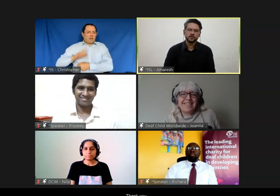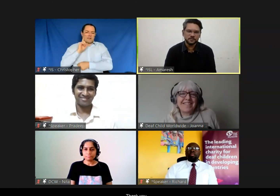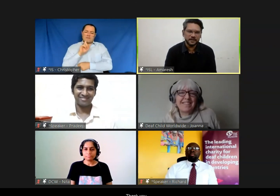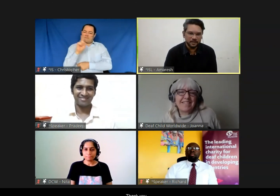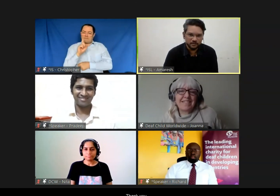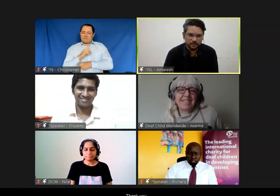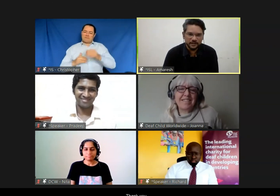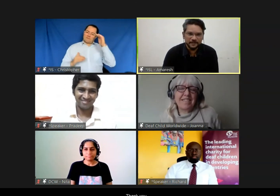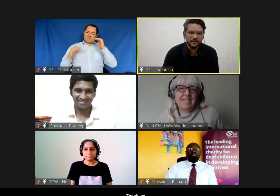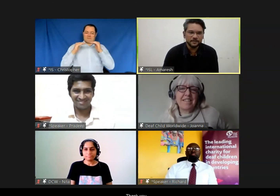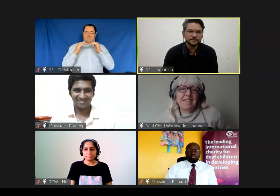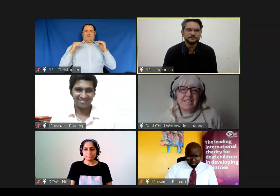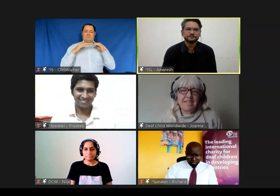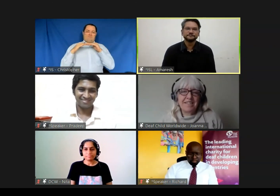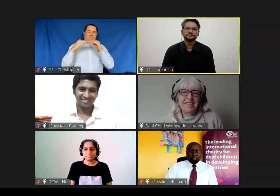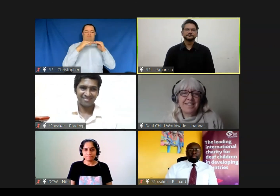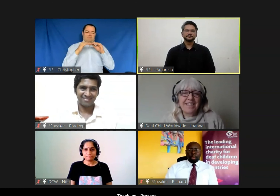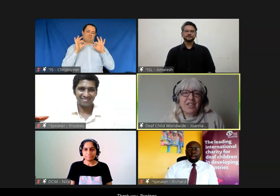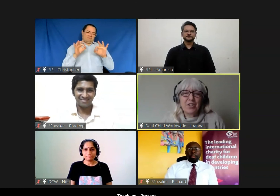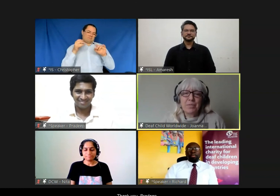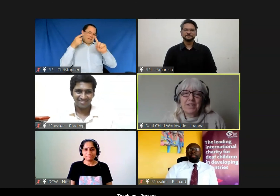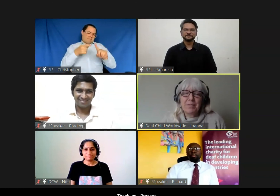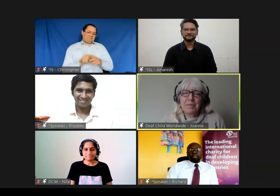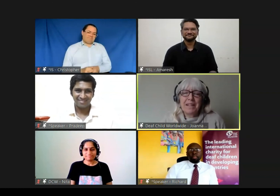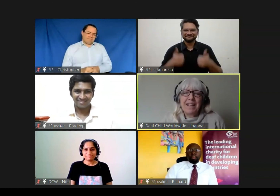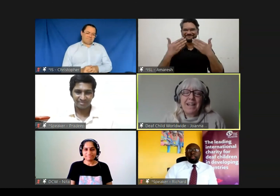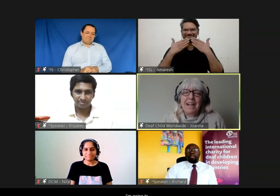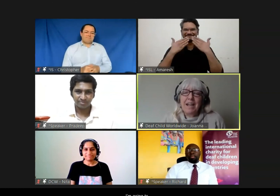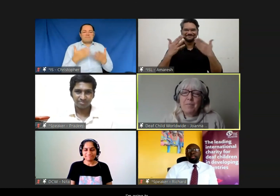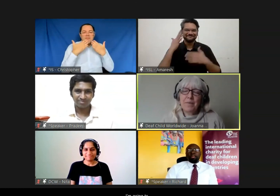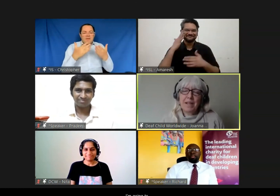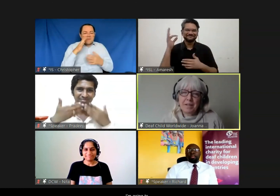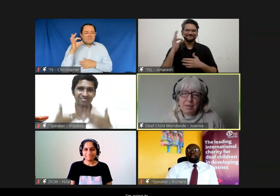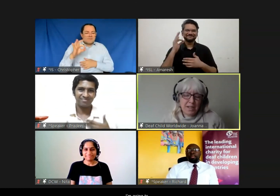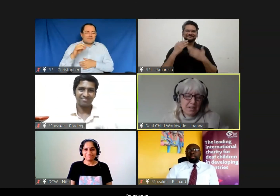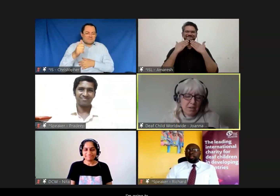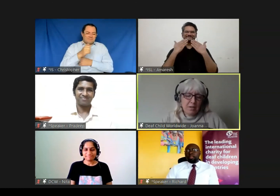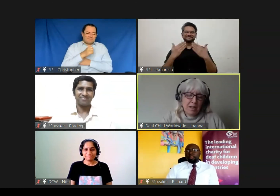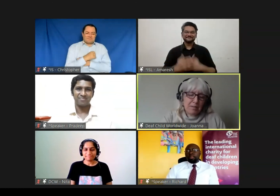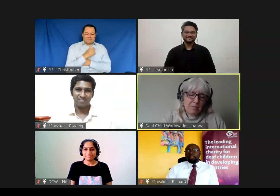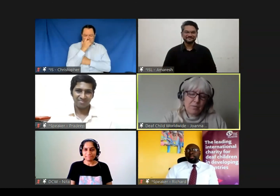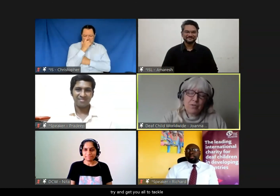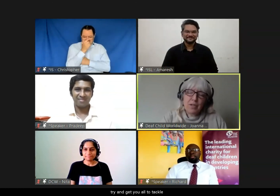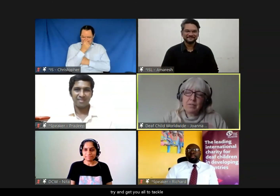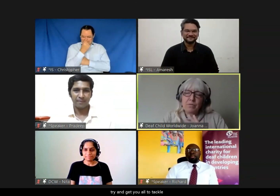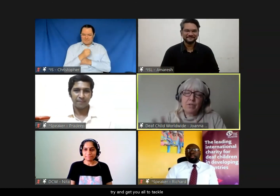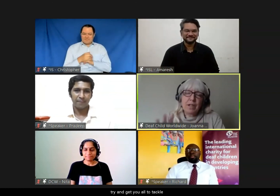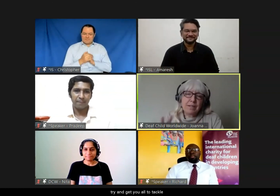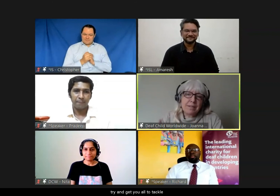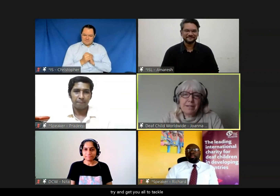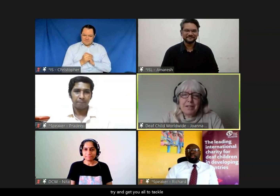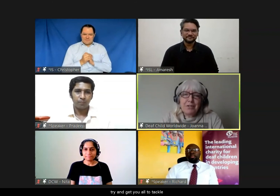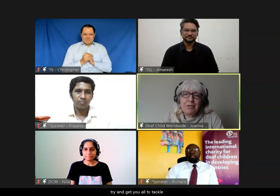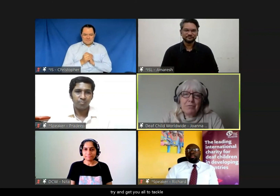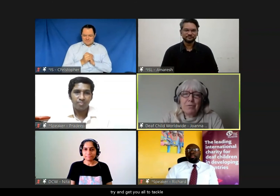to work towards being inclusive. Yeah, thank you. Thank you, Pradeep. I'm going to try